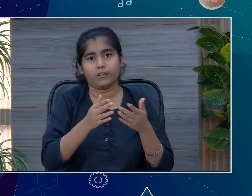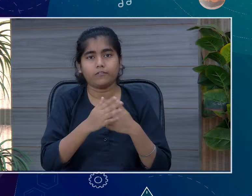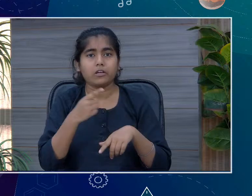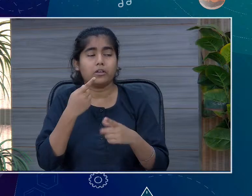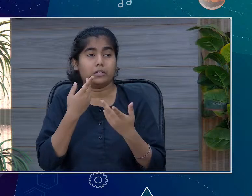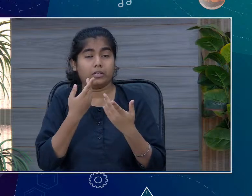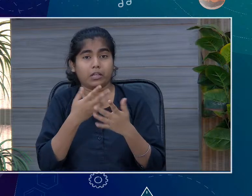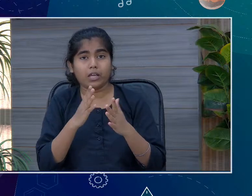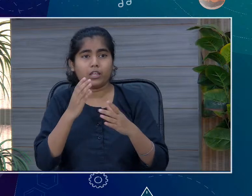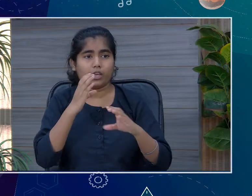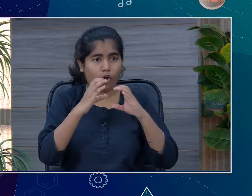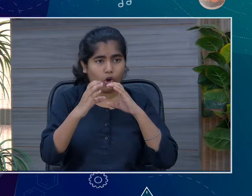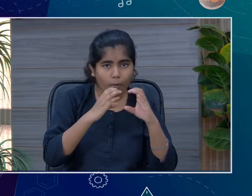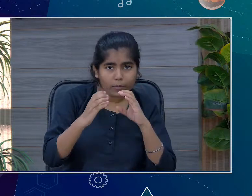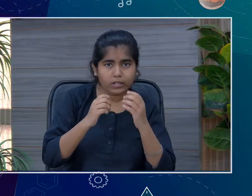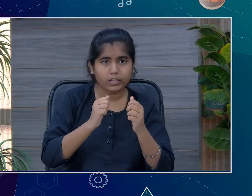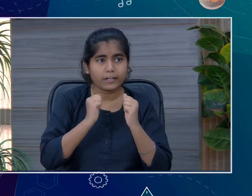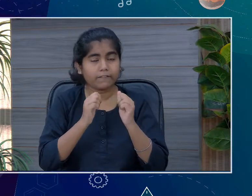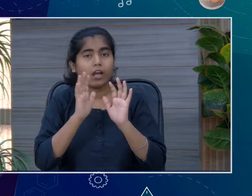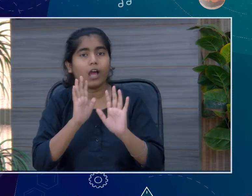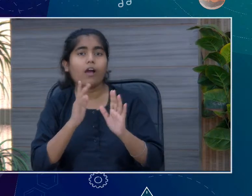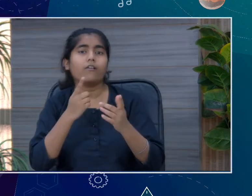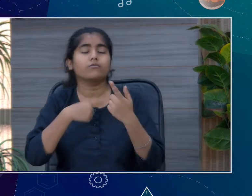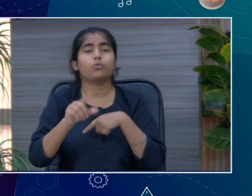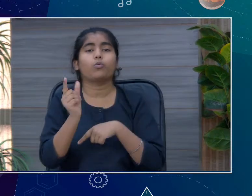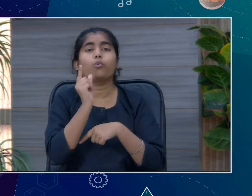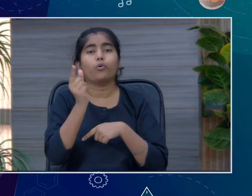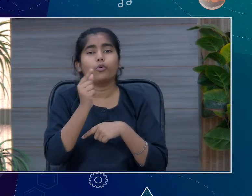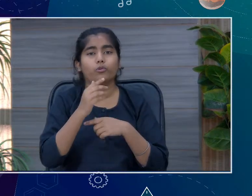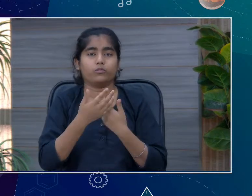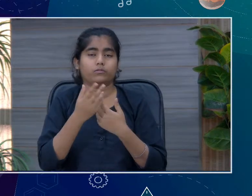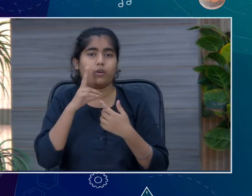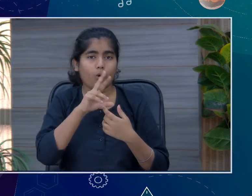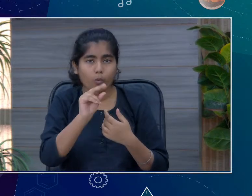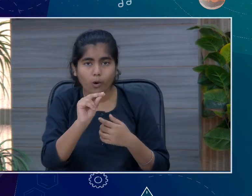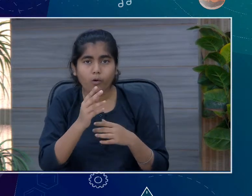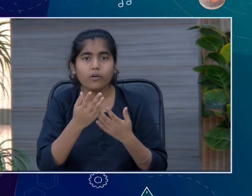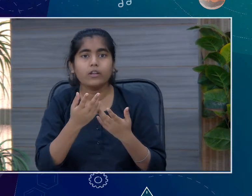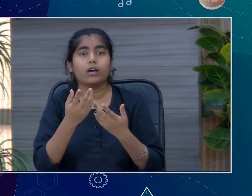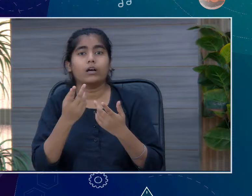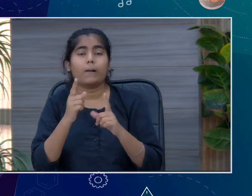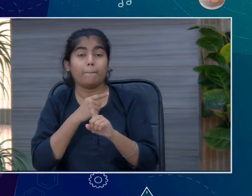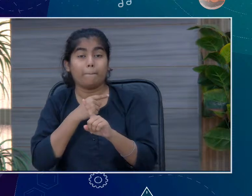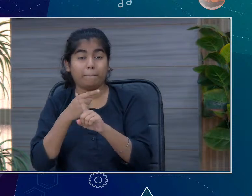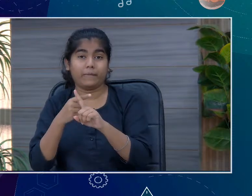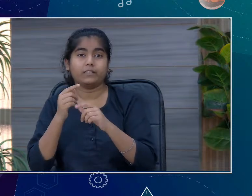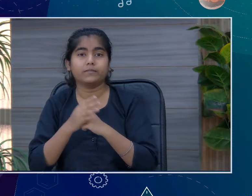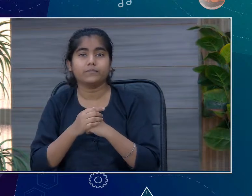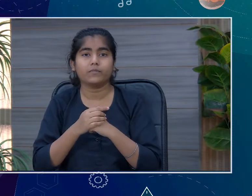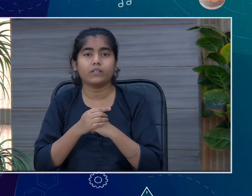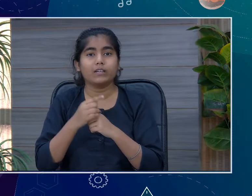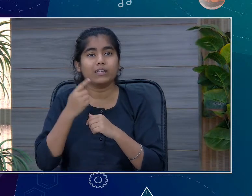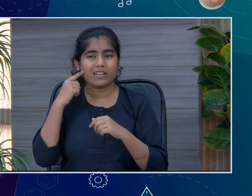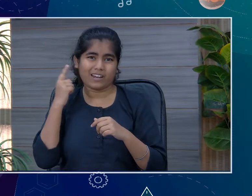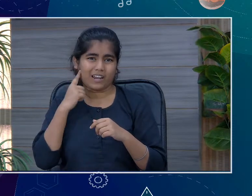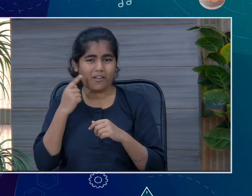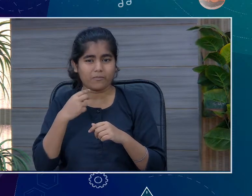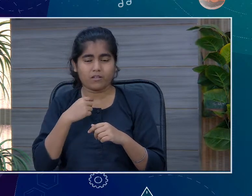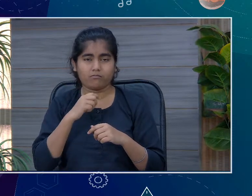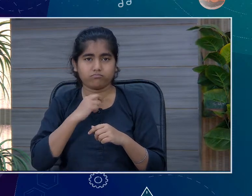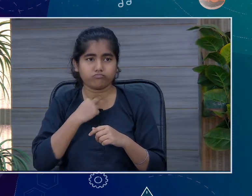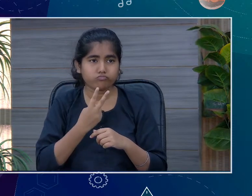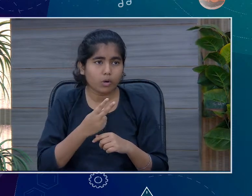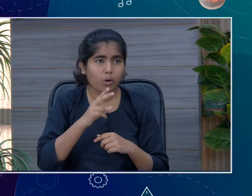to communicate in two modes of communication, whether speech or in sign. If a deaf person cannot speak, his brain